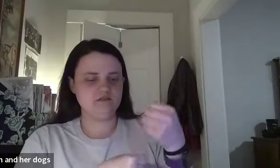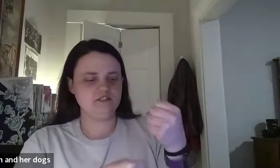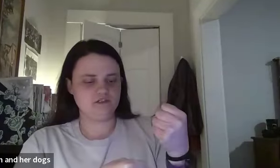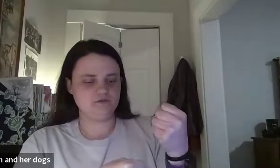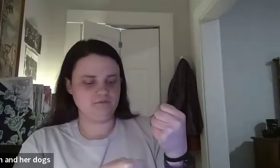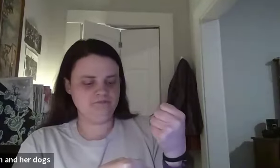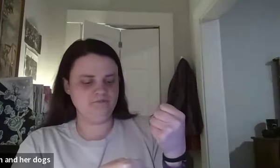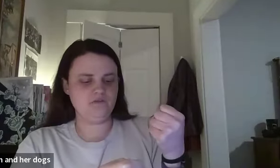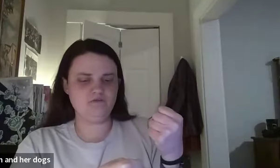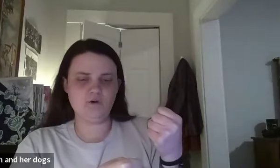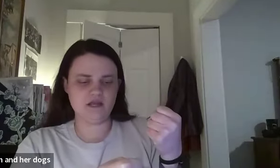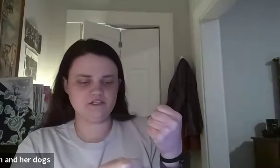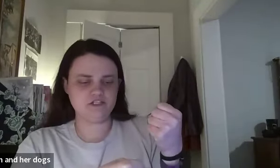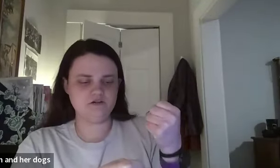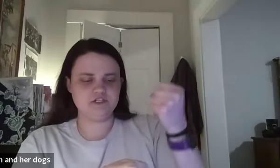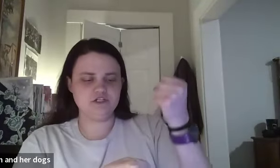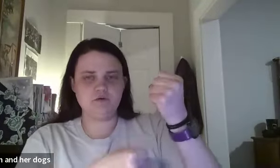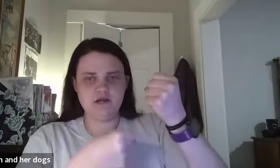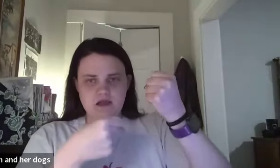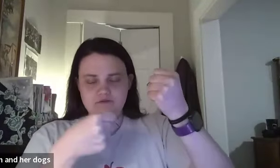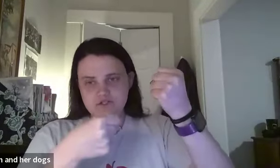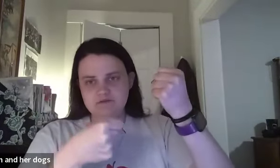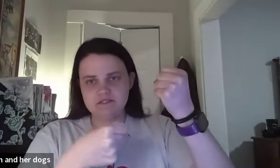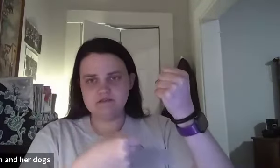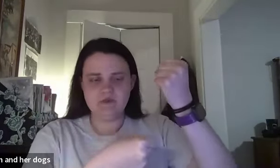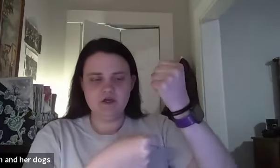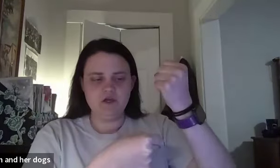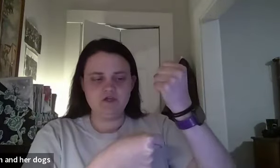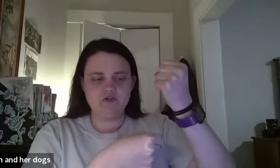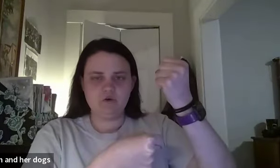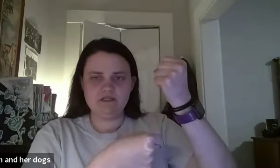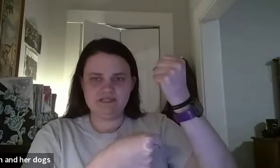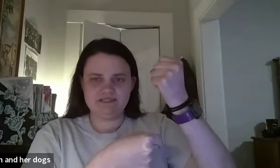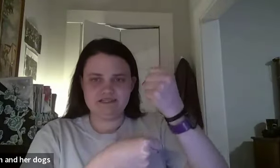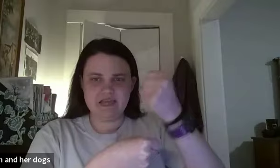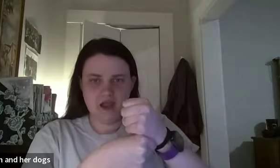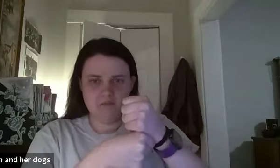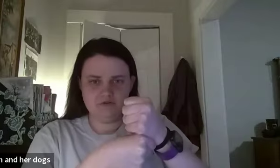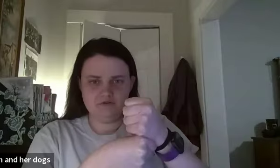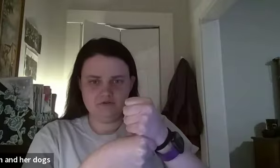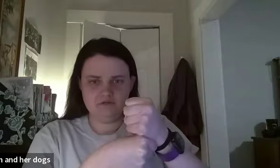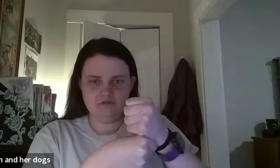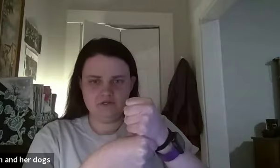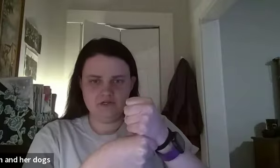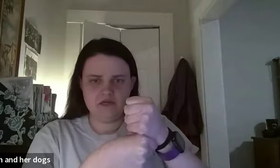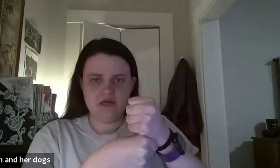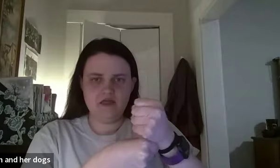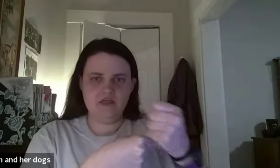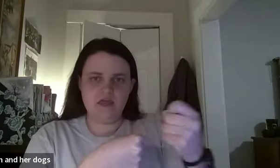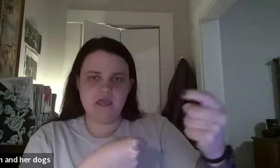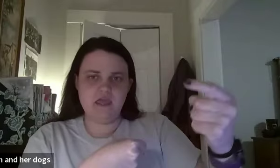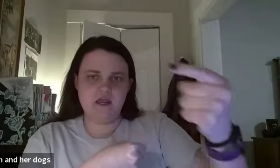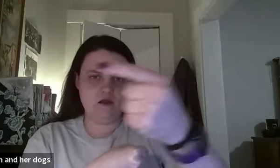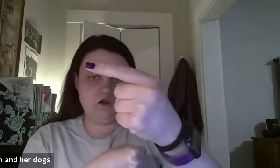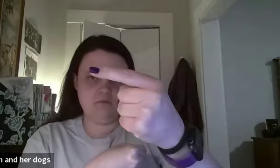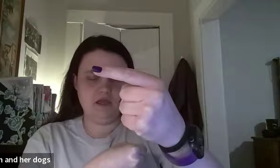basically do for next year is you're going to have your two fists. You're going to tap and then make